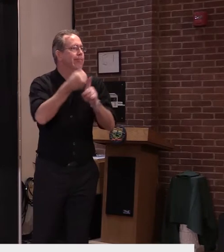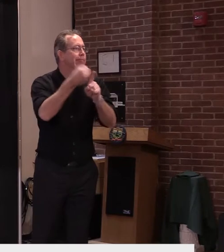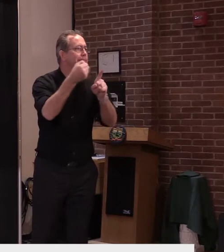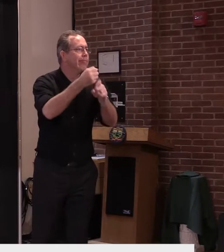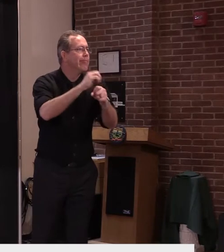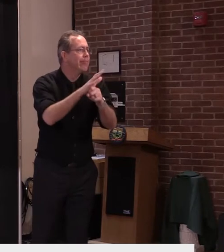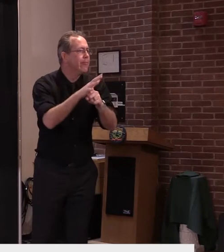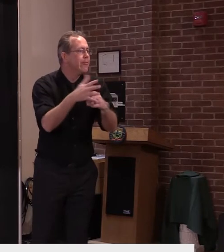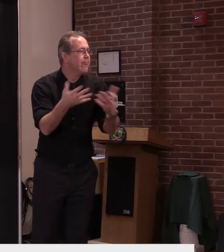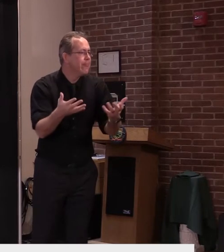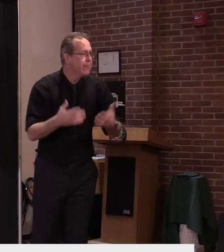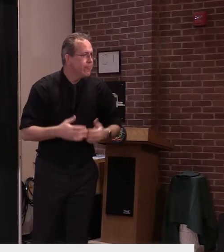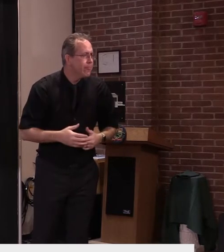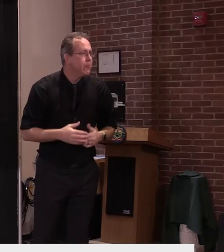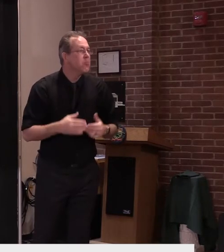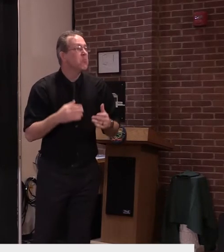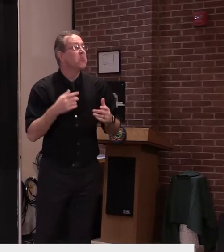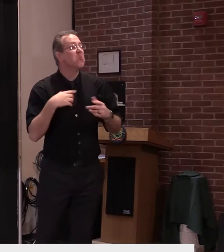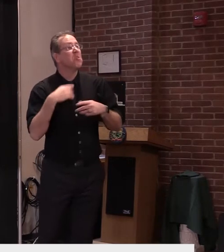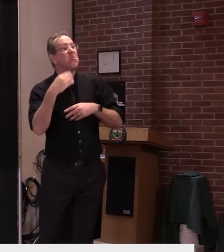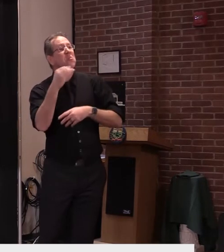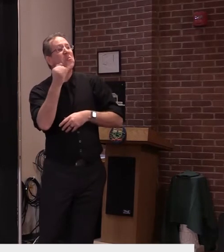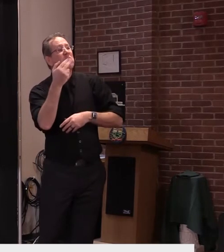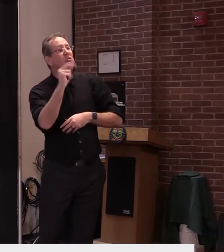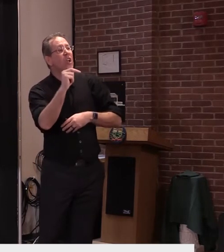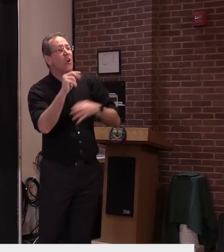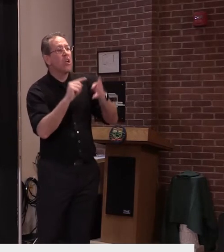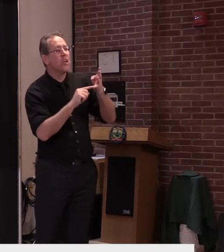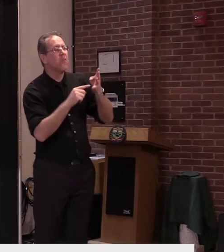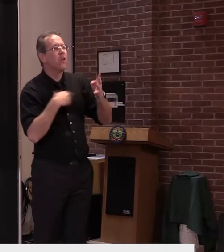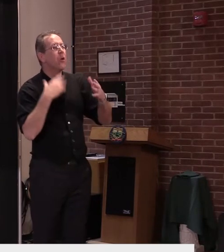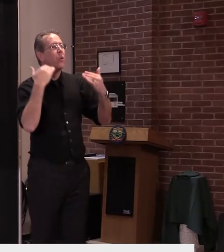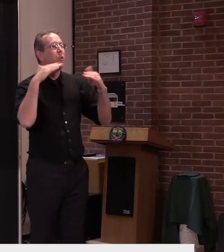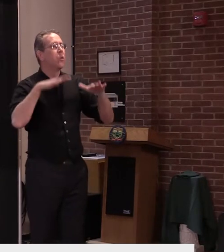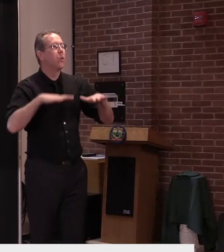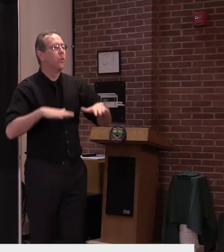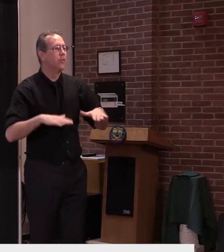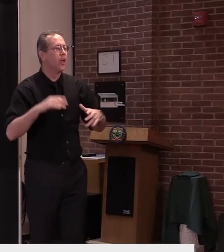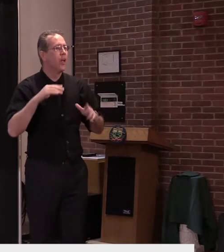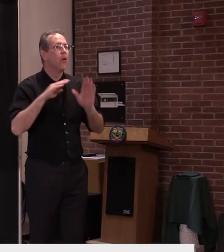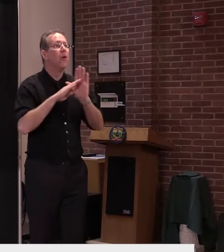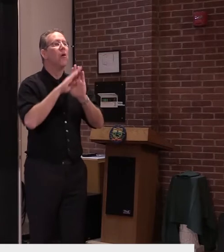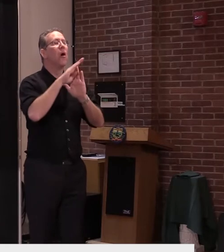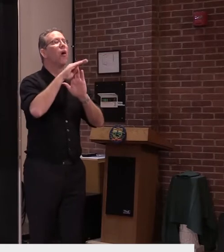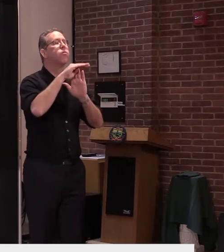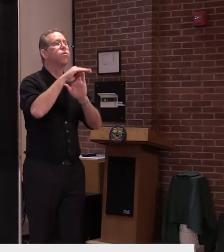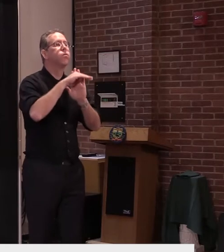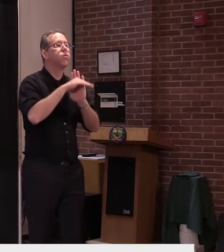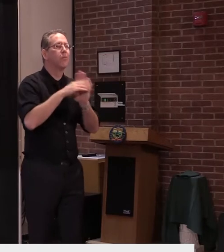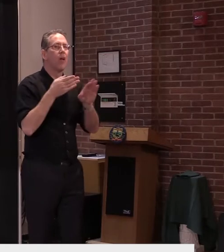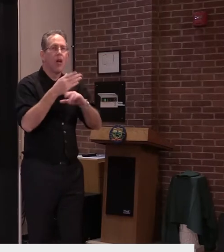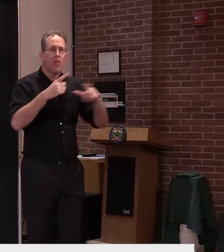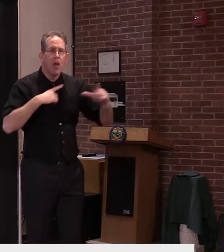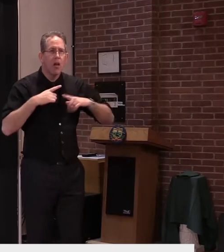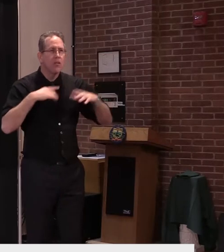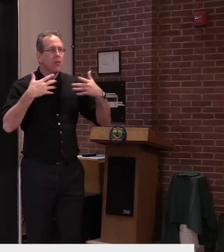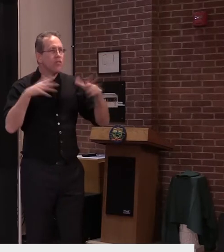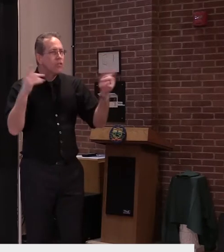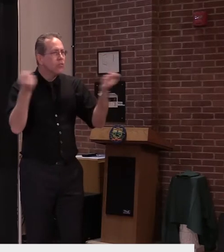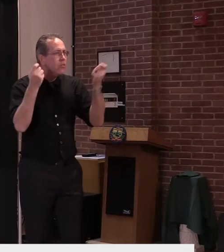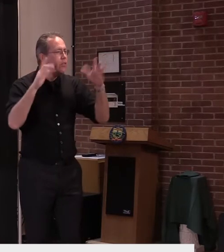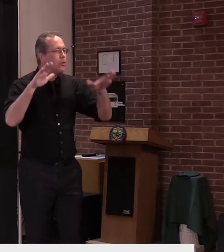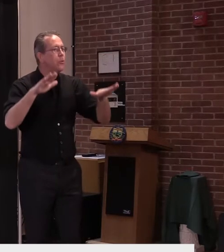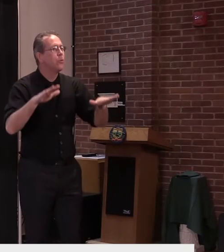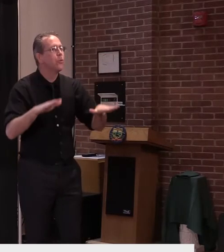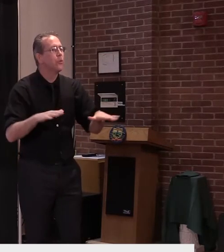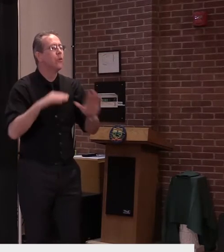there's the possibility that they will start to slow down and come down across the country. Now, of course, want to note that that won't necessarily